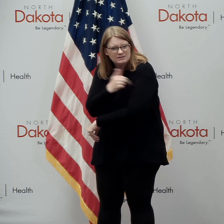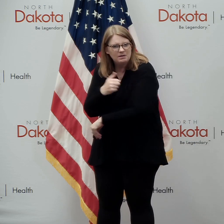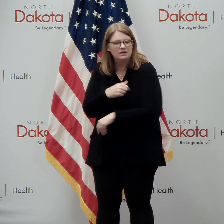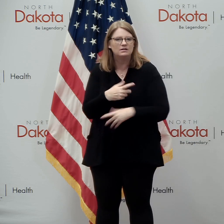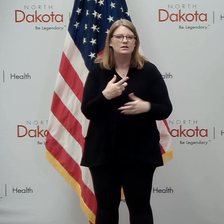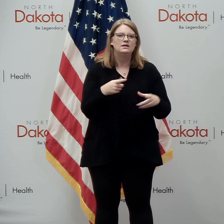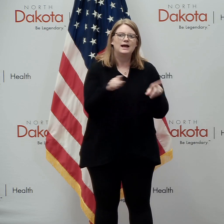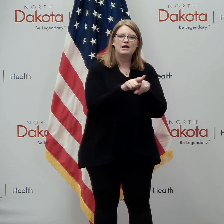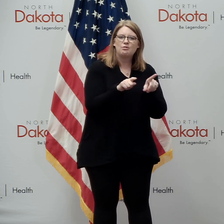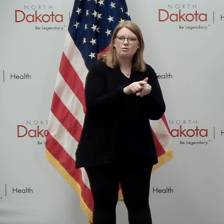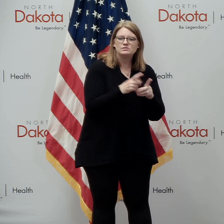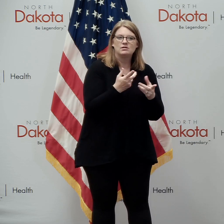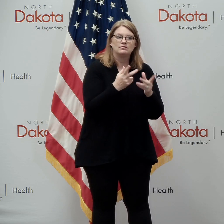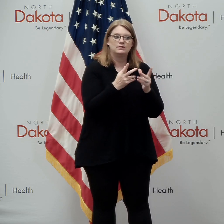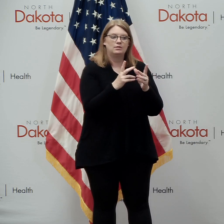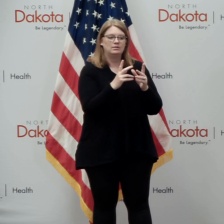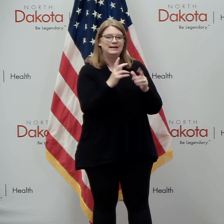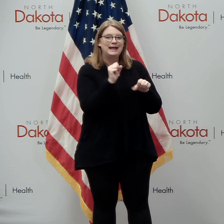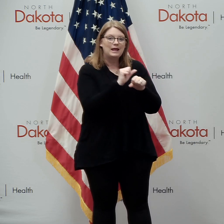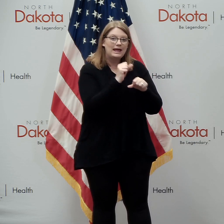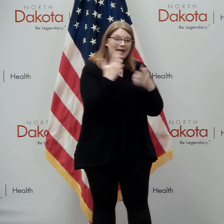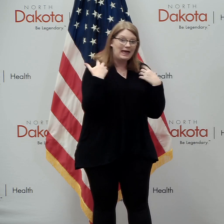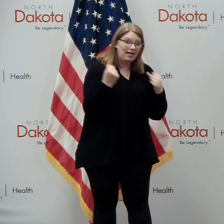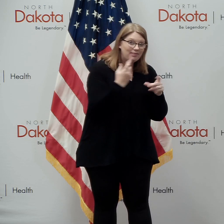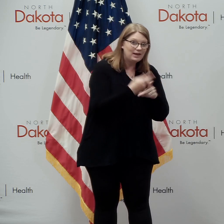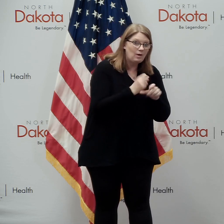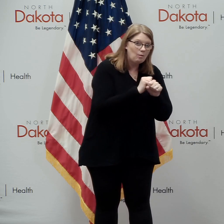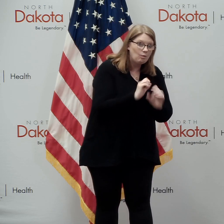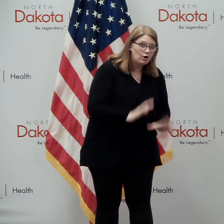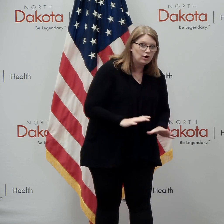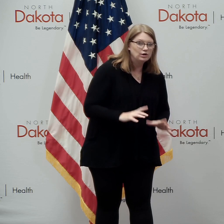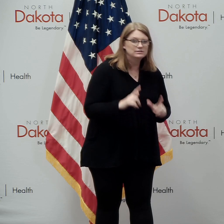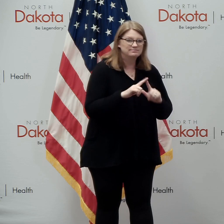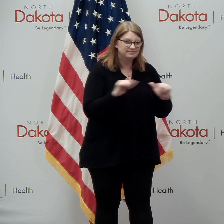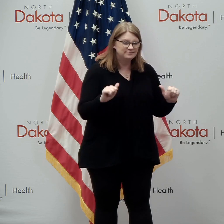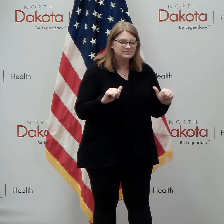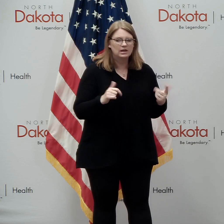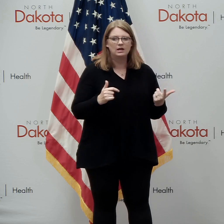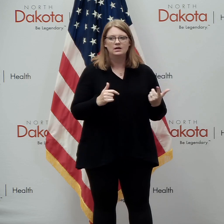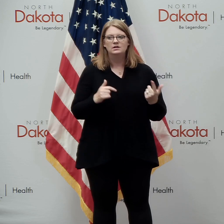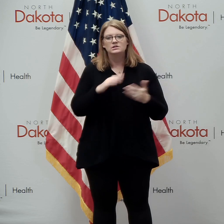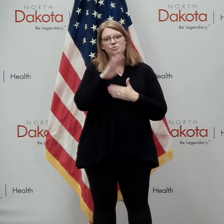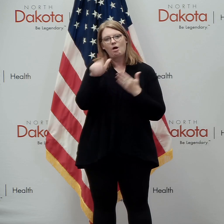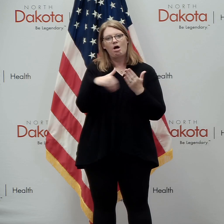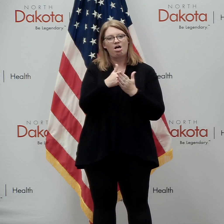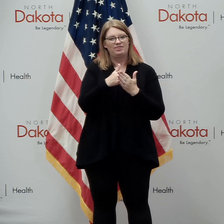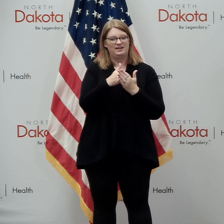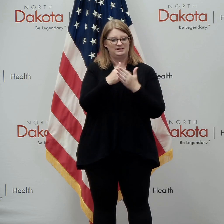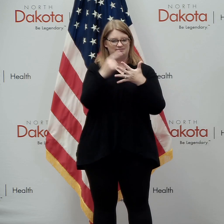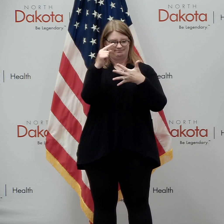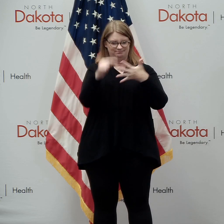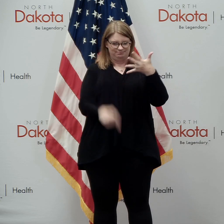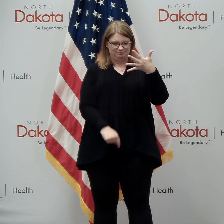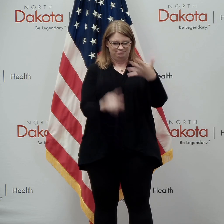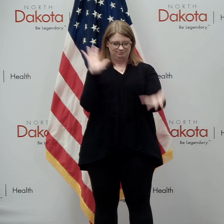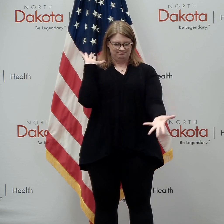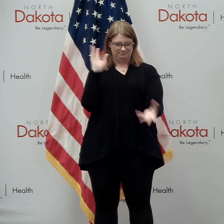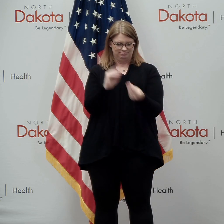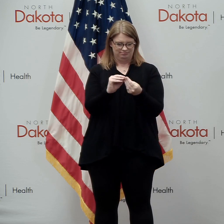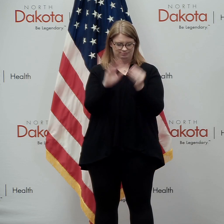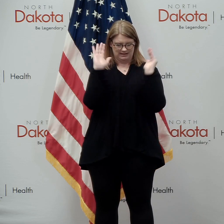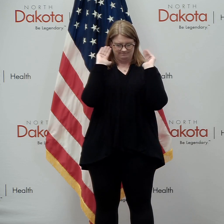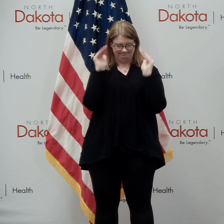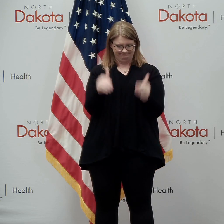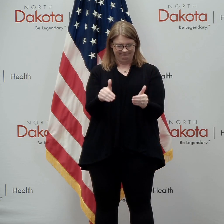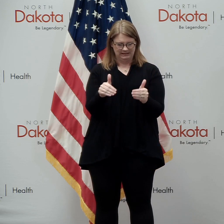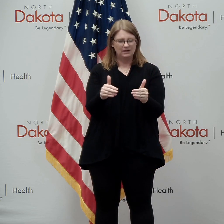but people, and our original 11 gating criteria. But we take a look at all of these inputs and take a broader, holistic look at decision